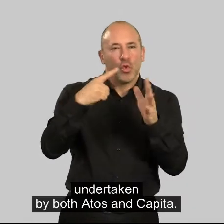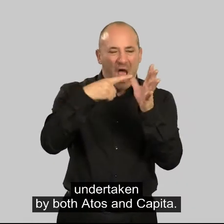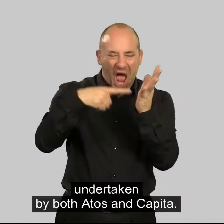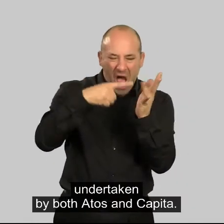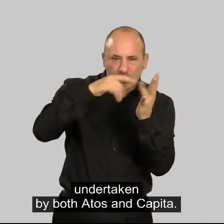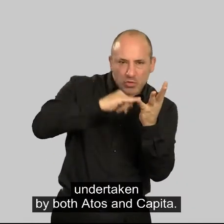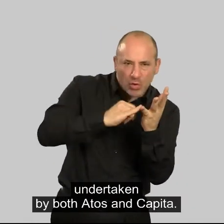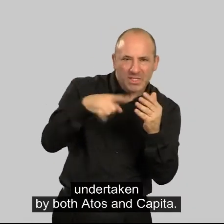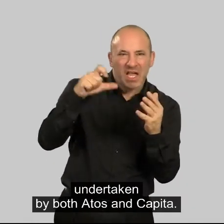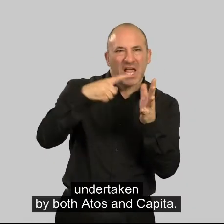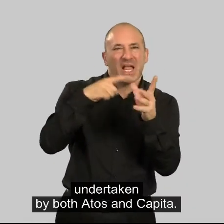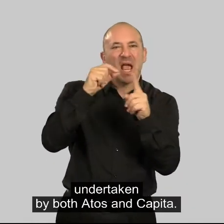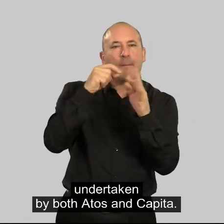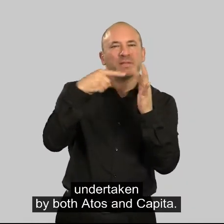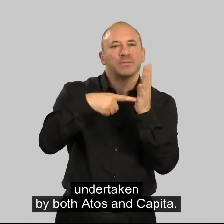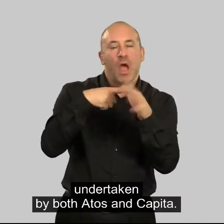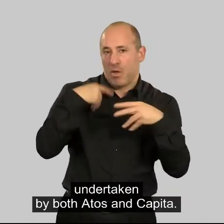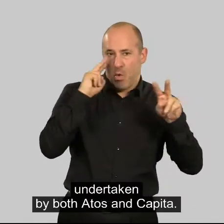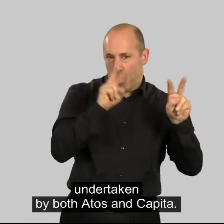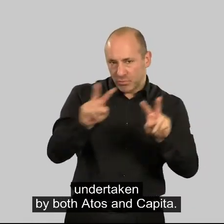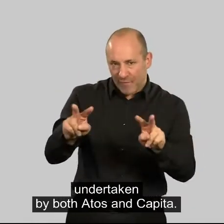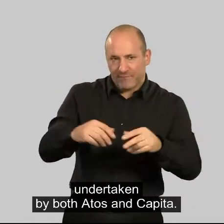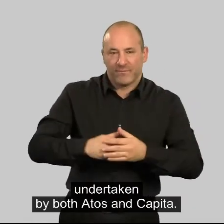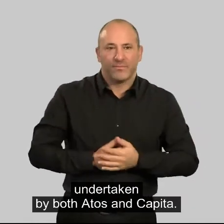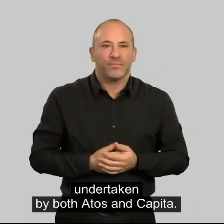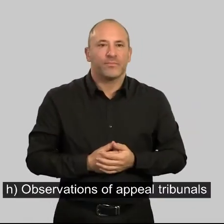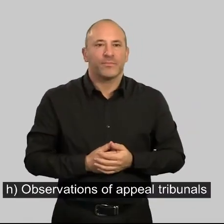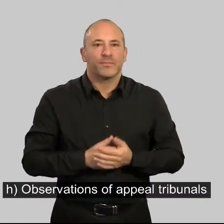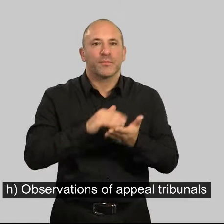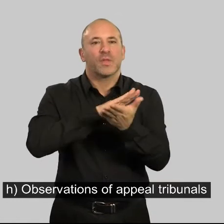face-to-face assessments undertaken by both ATOS and Capita.